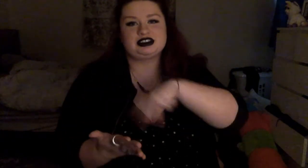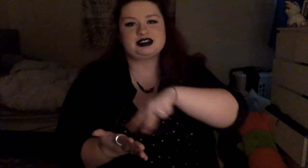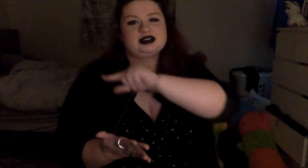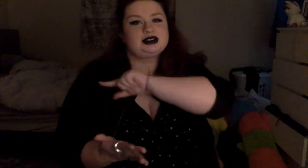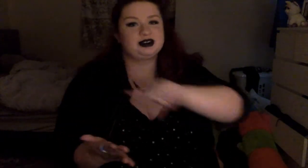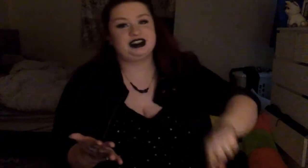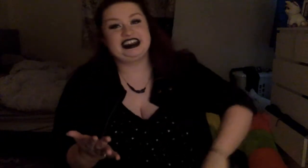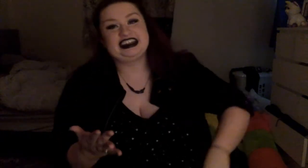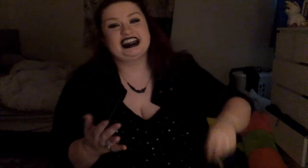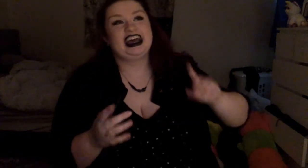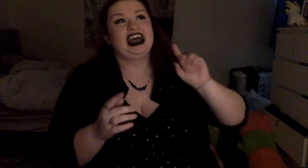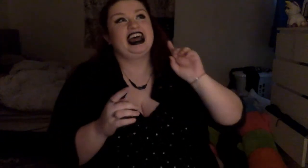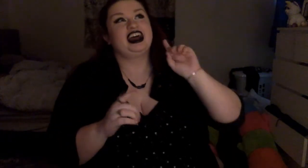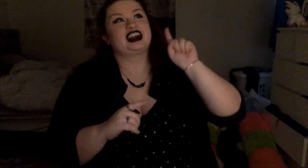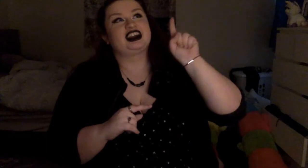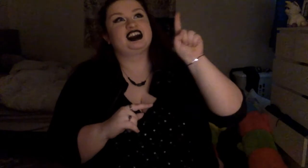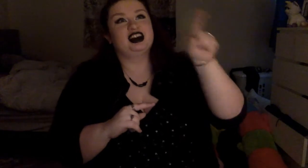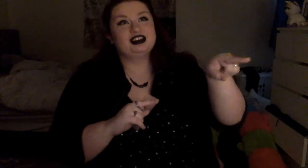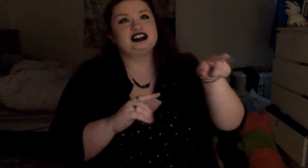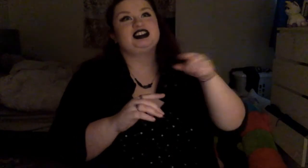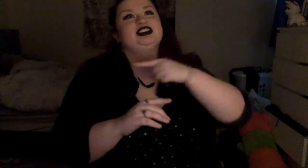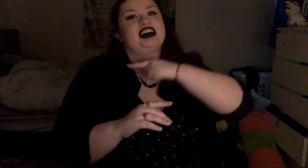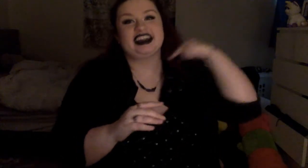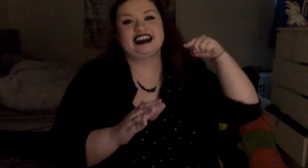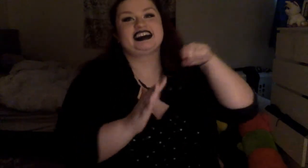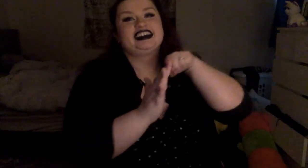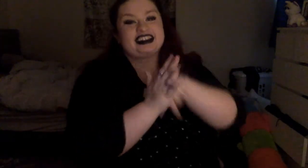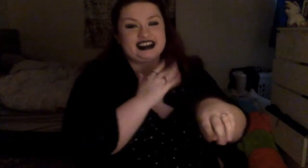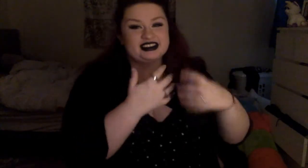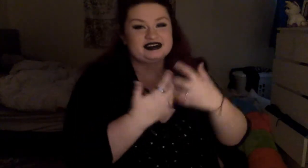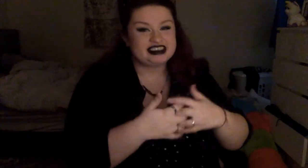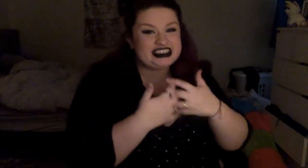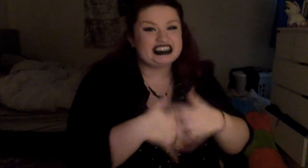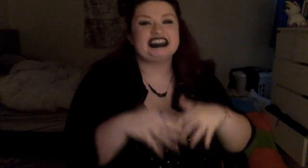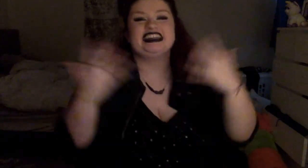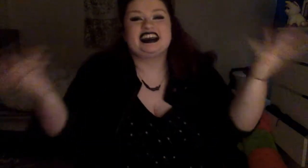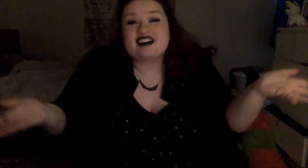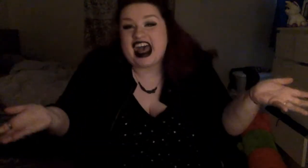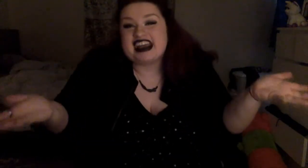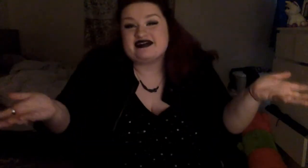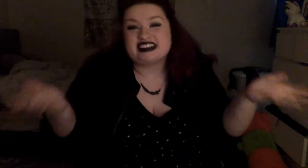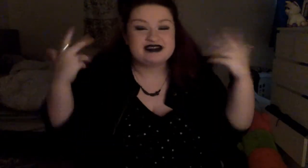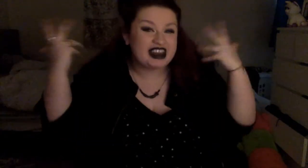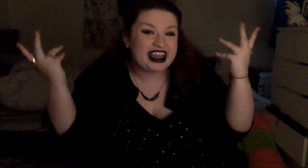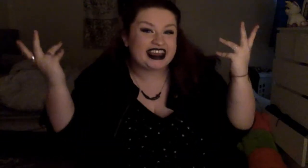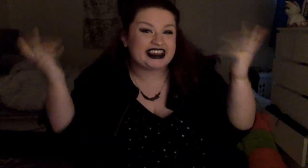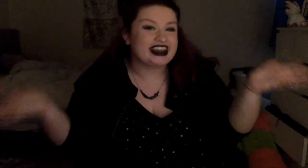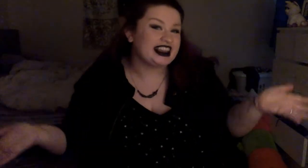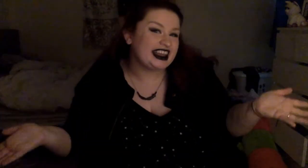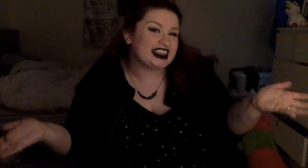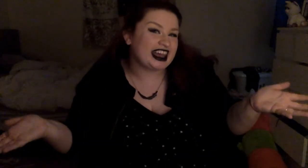disco queen, go to head cut, kill, machine. It rhymes in my head, and I like that.